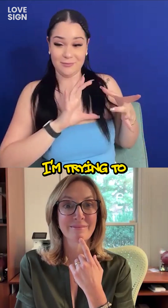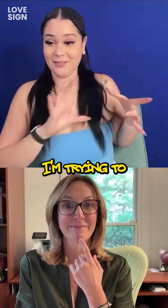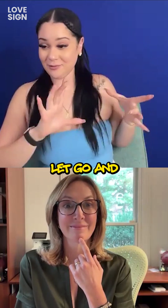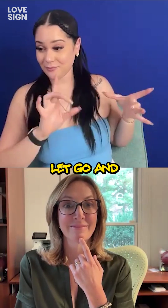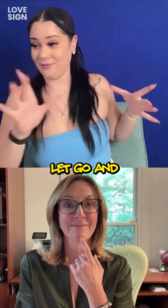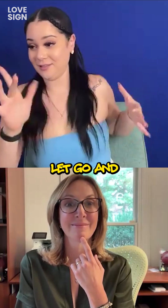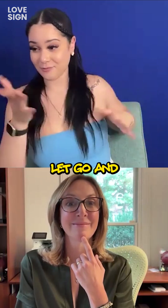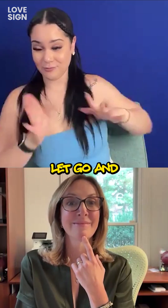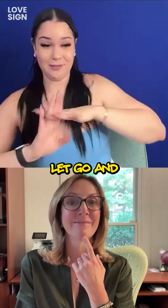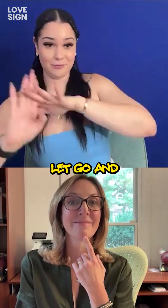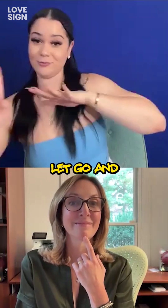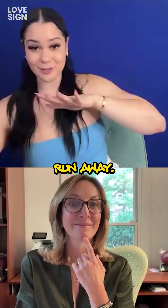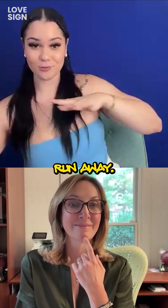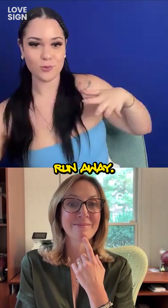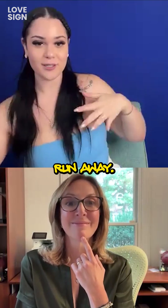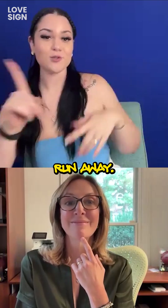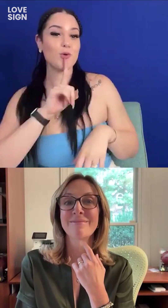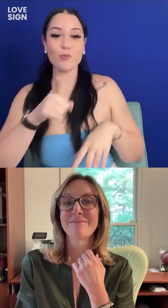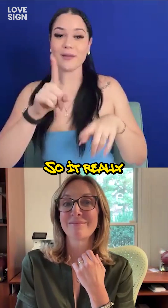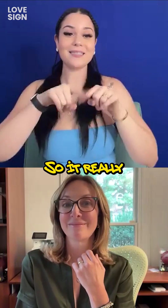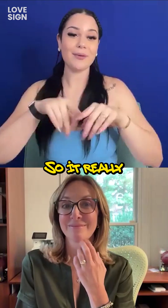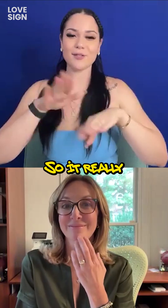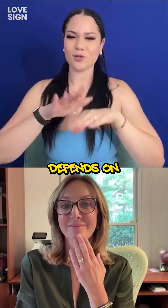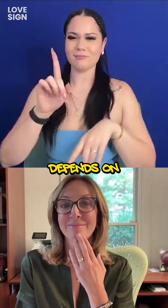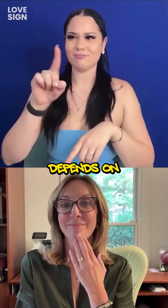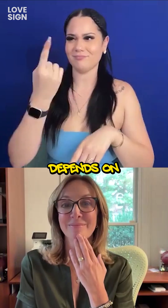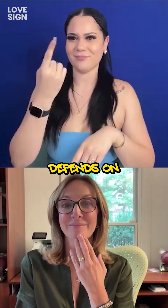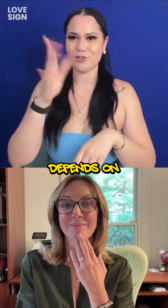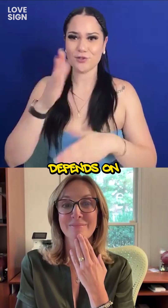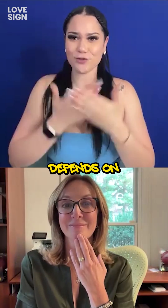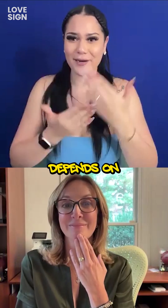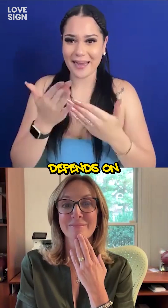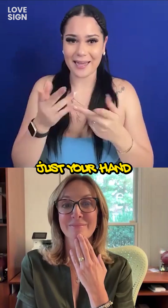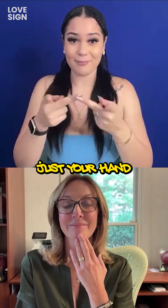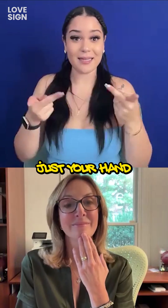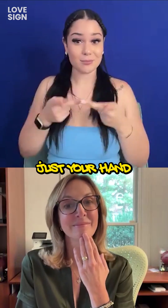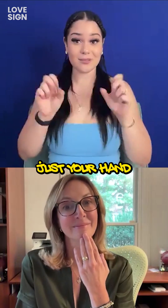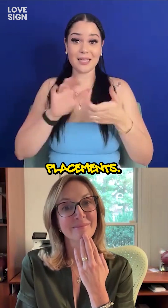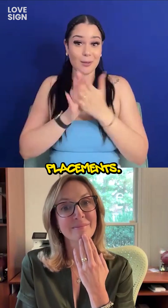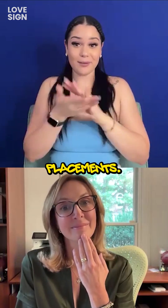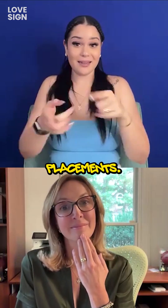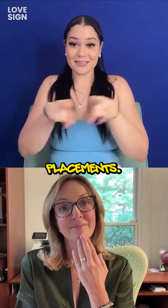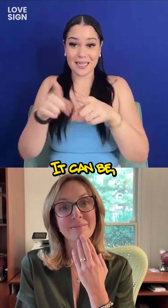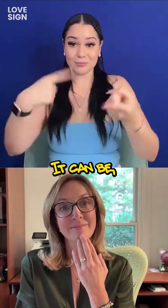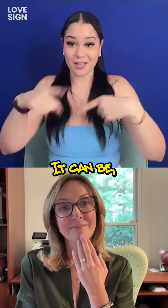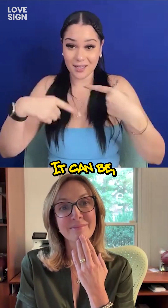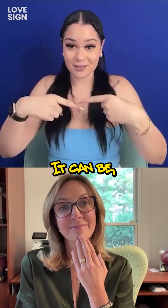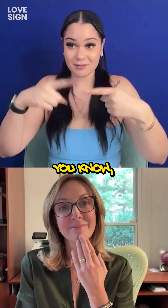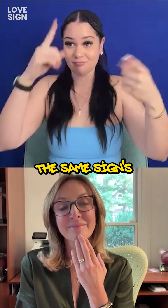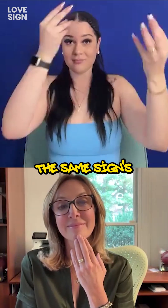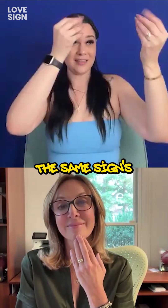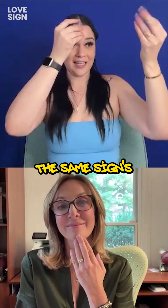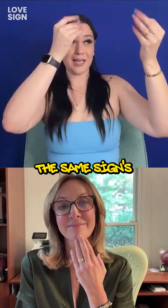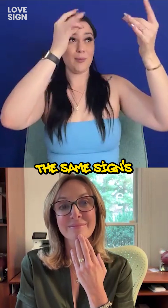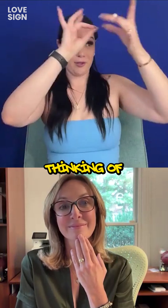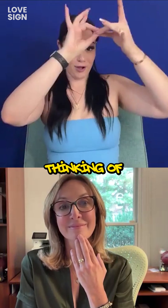I'm trying to let go and run away. So it really depends on just your hand placements. It can be,